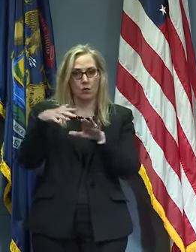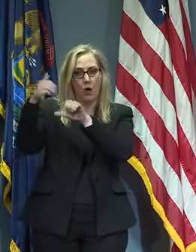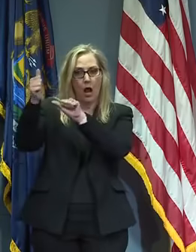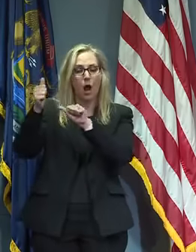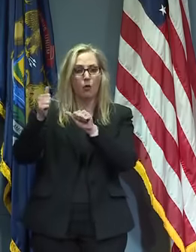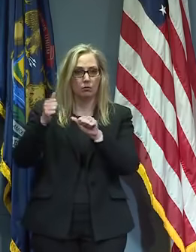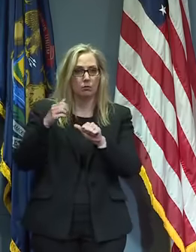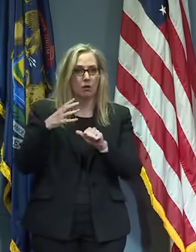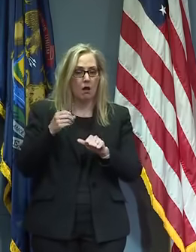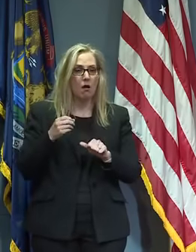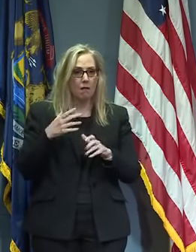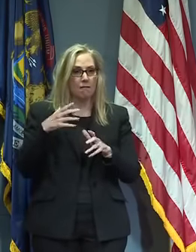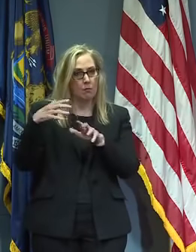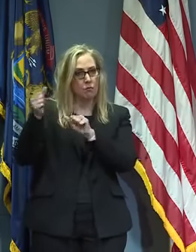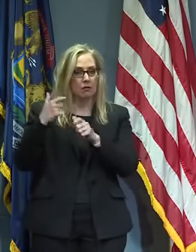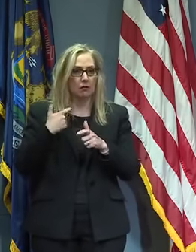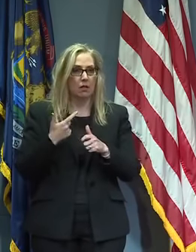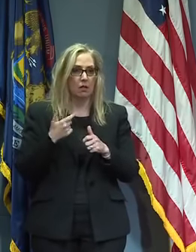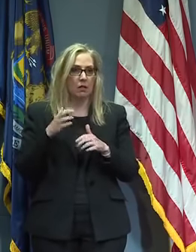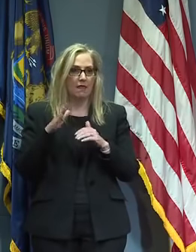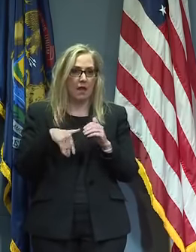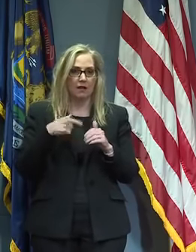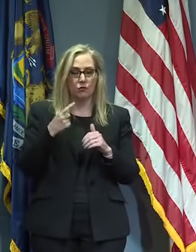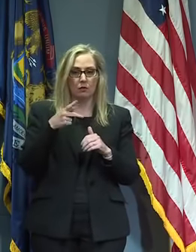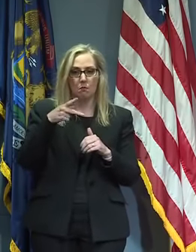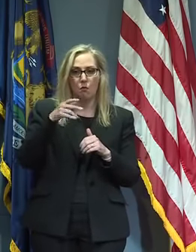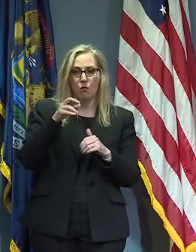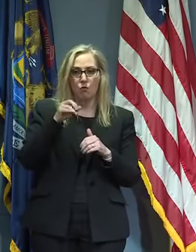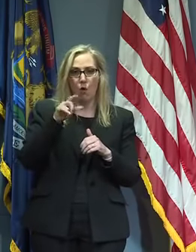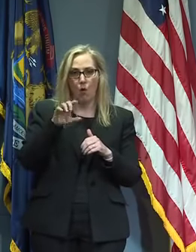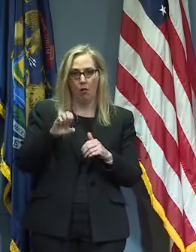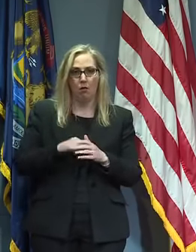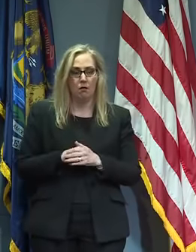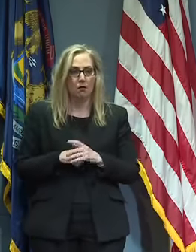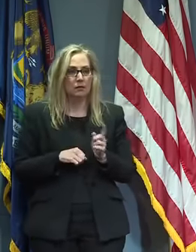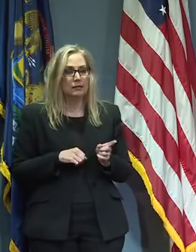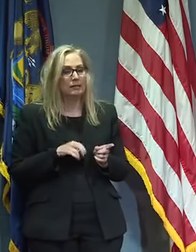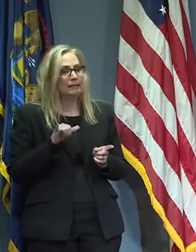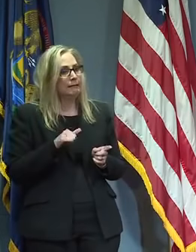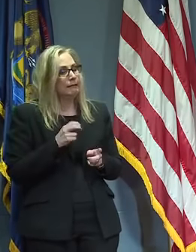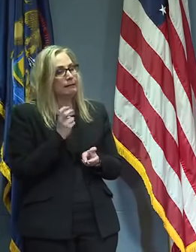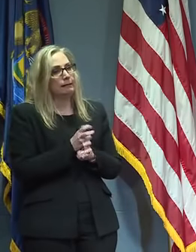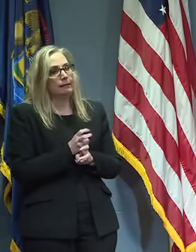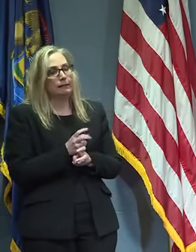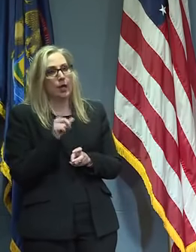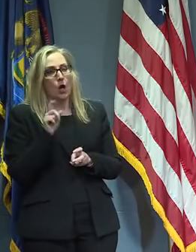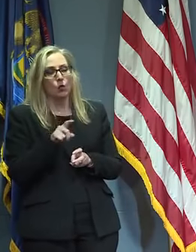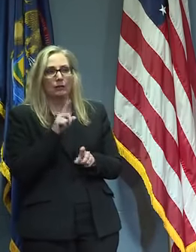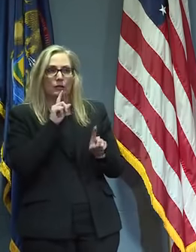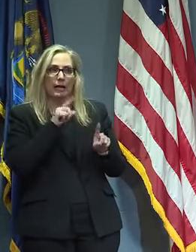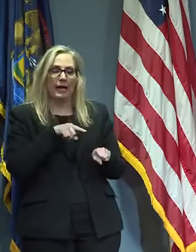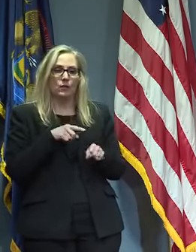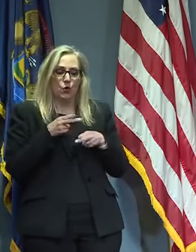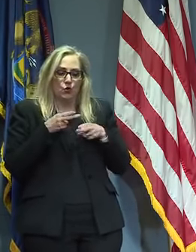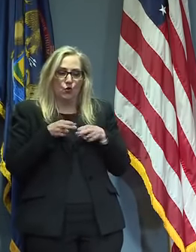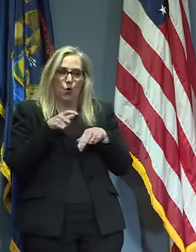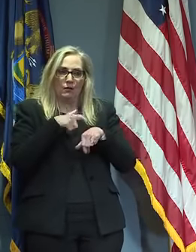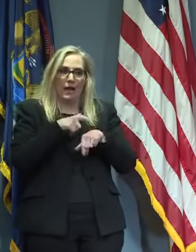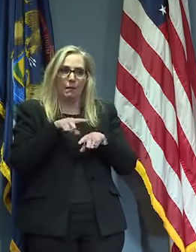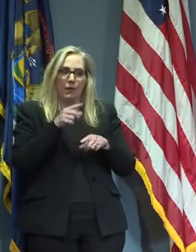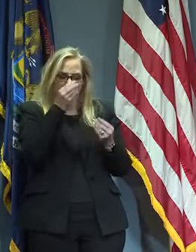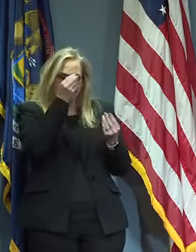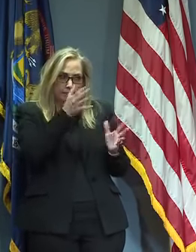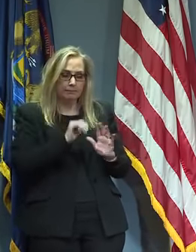parole eligible? Yeah, I think that this is a hard question to answer in a short period of time, but I'll tell you